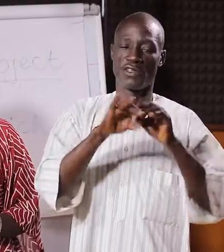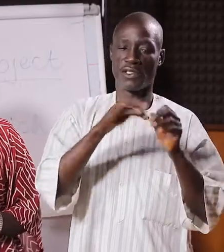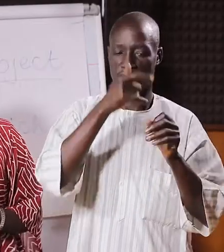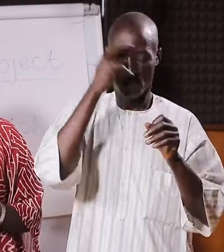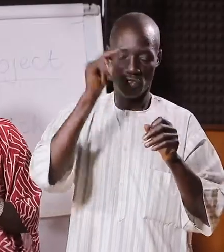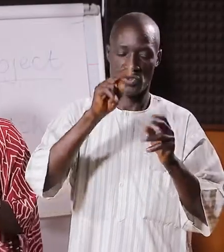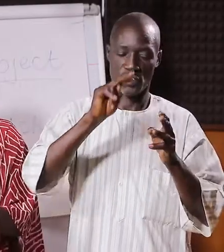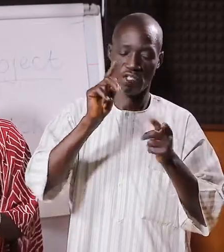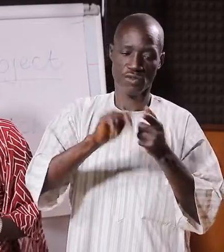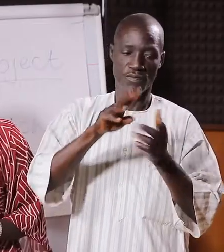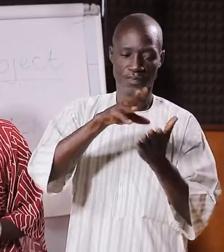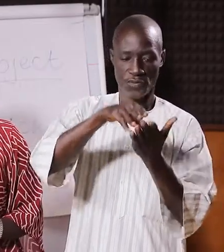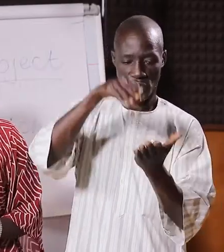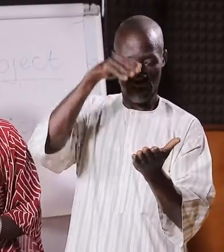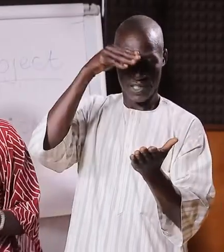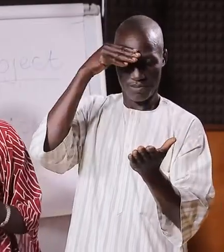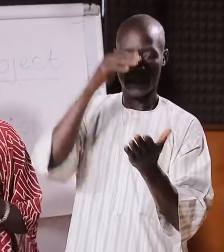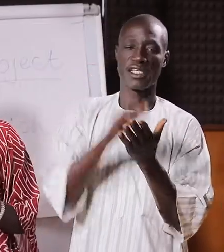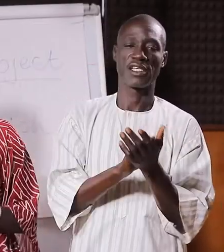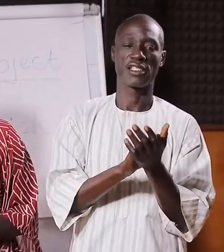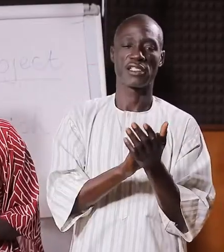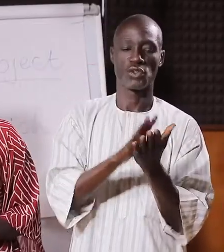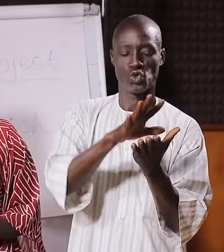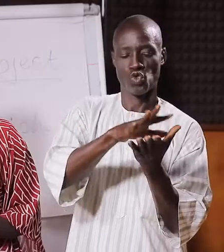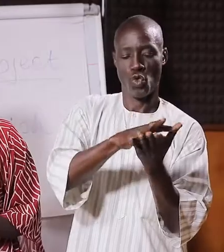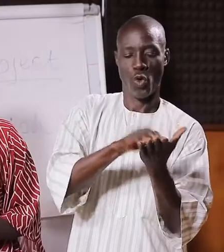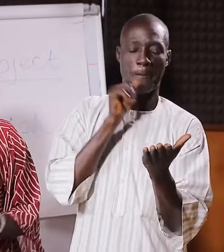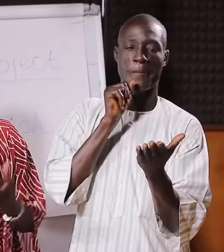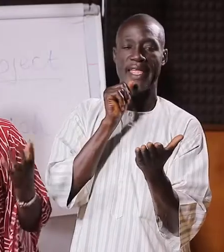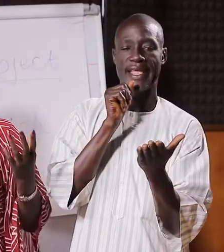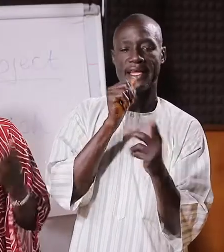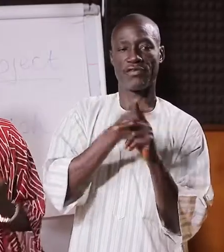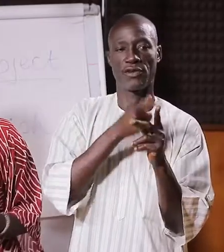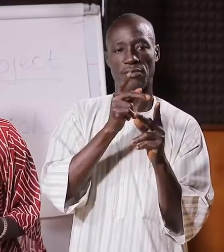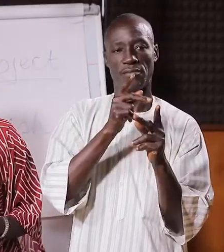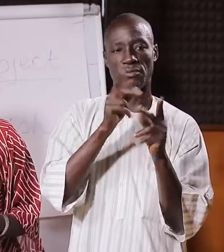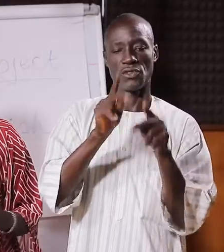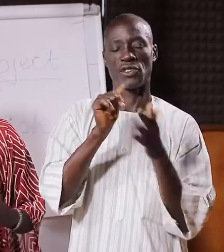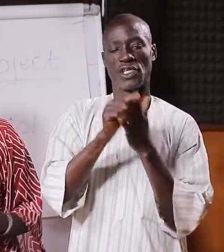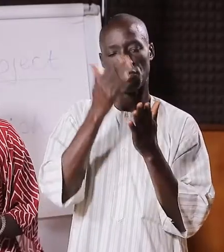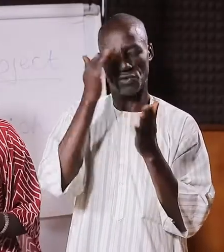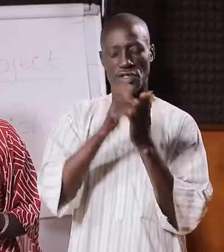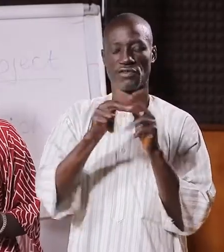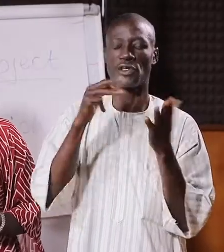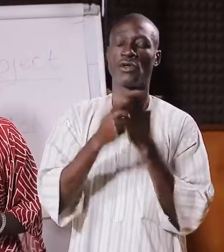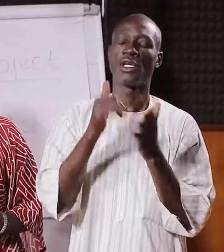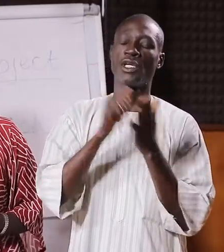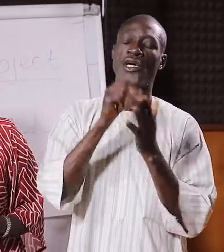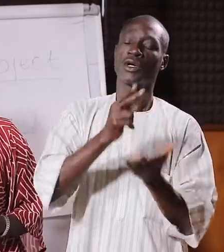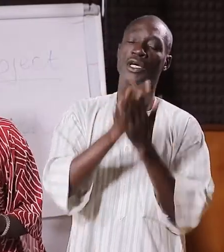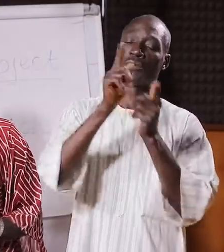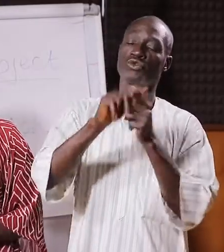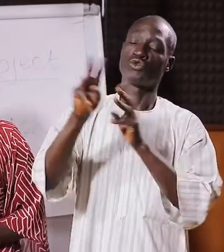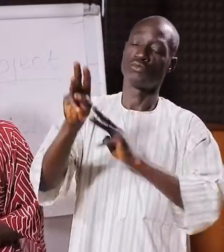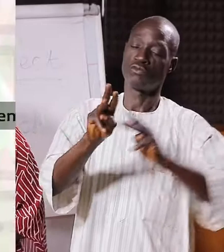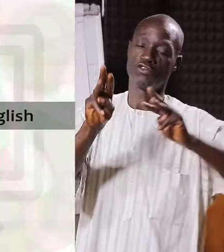you need to learn by imitation. You need to copy. You need to remember words that will help you move